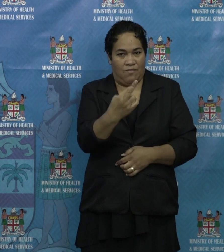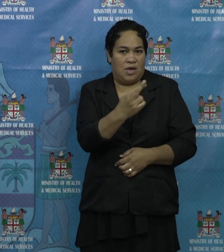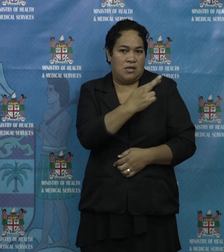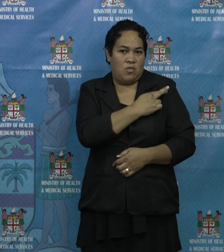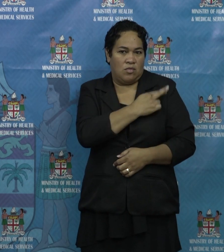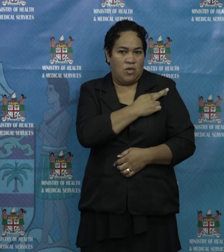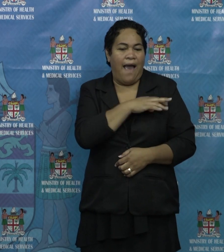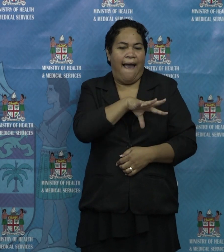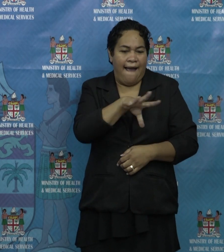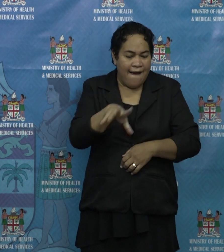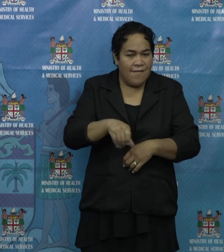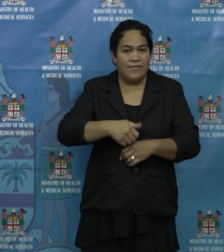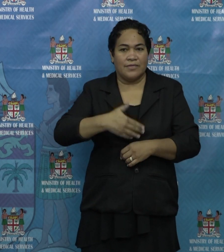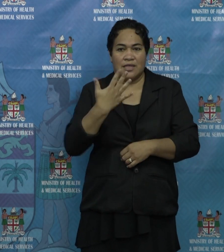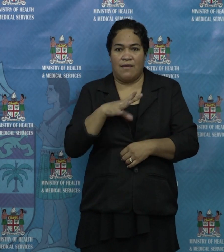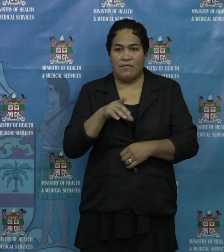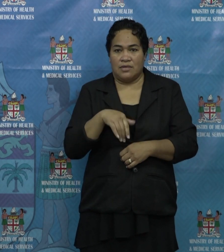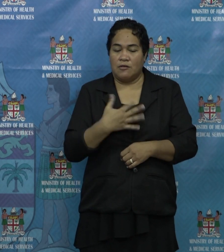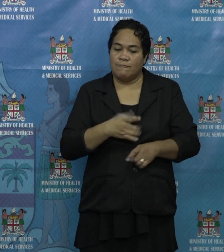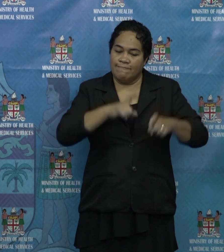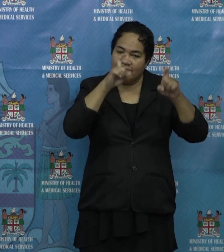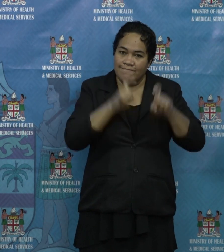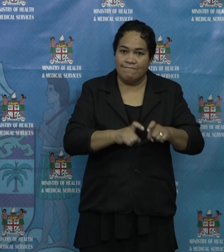every hour of every day of this lockdown.